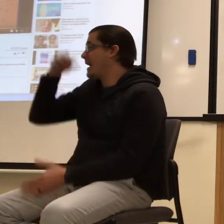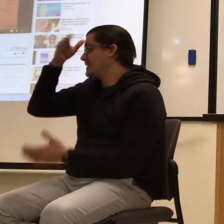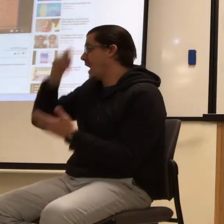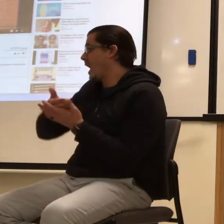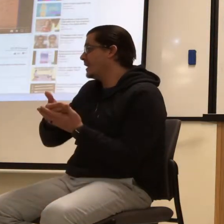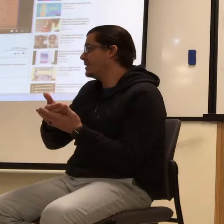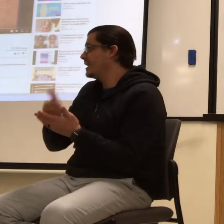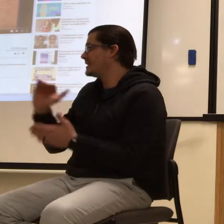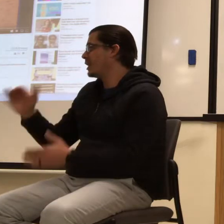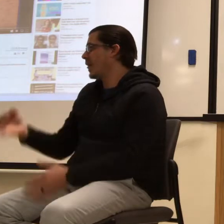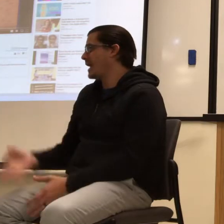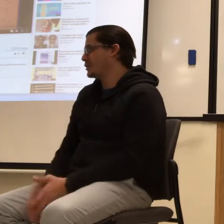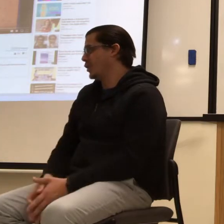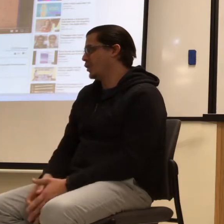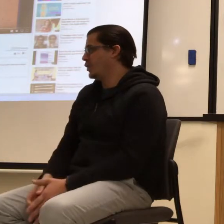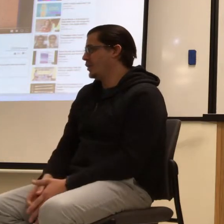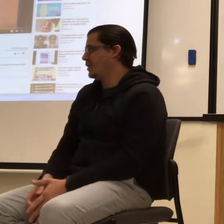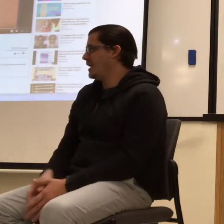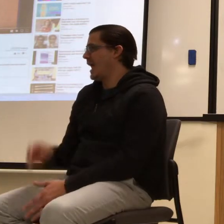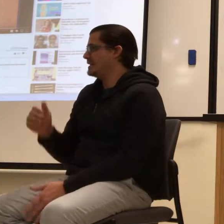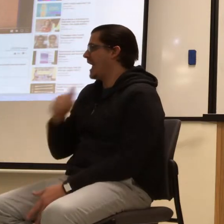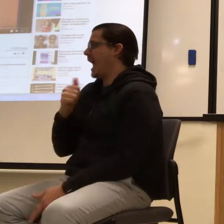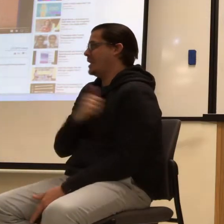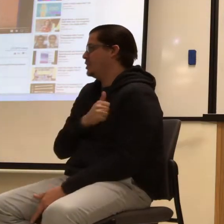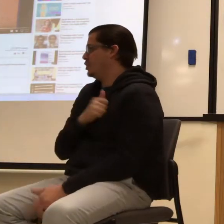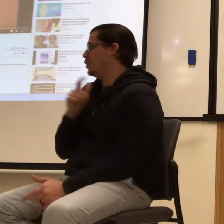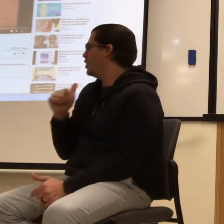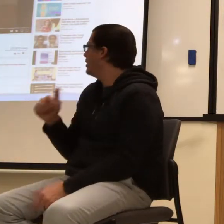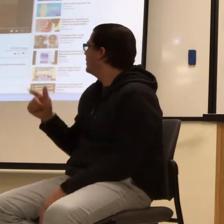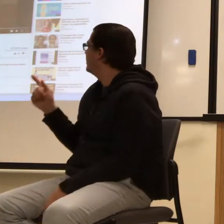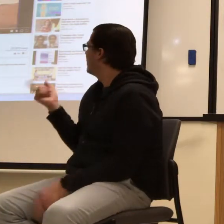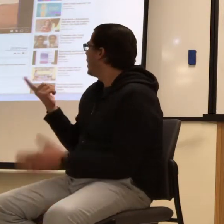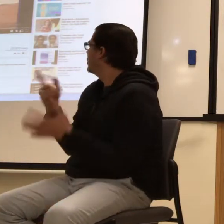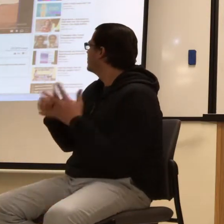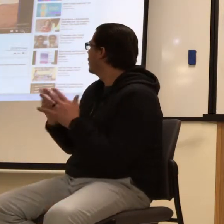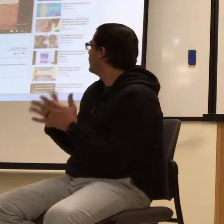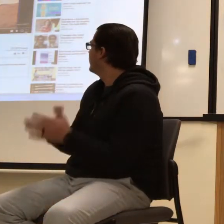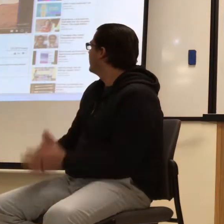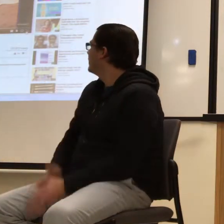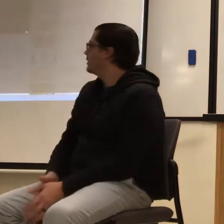All right, this is defining appositional growth. Surface of older bone. Let's start it over.